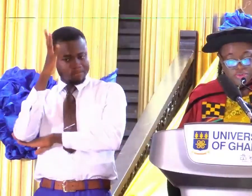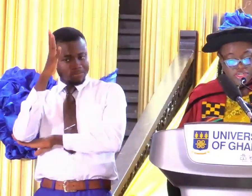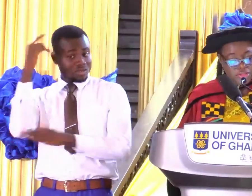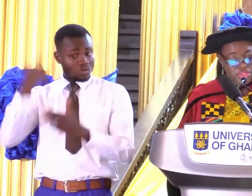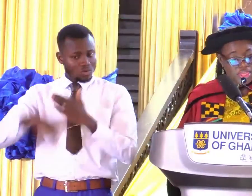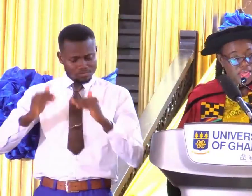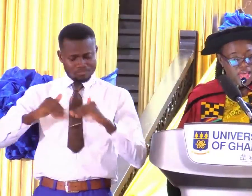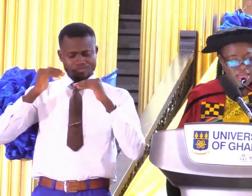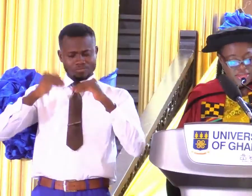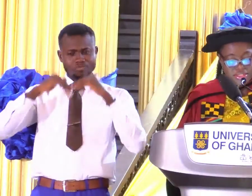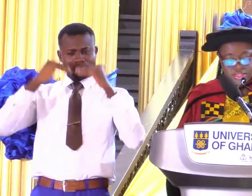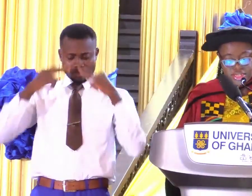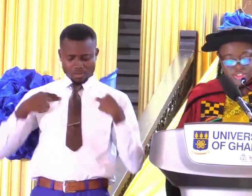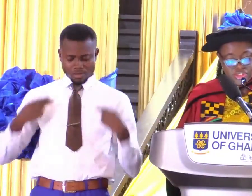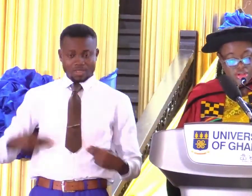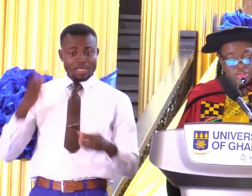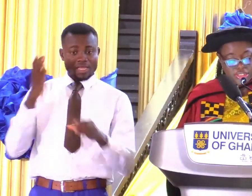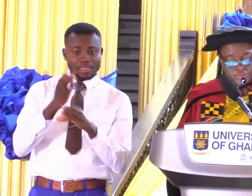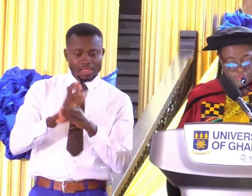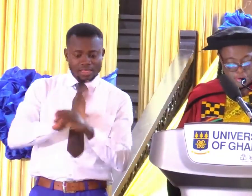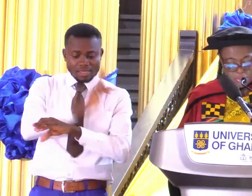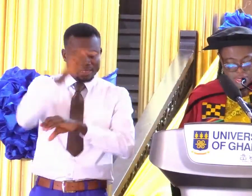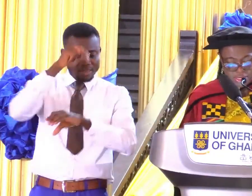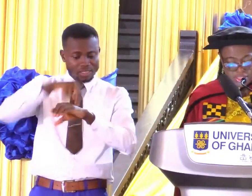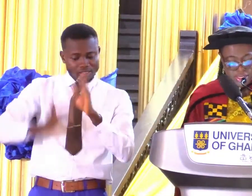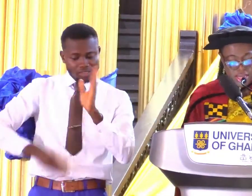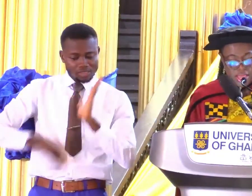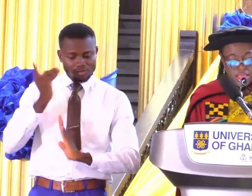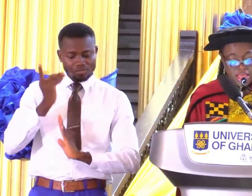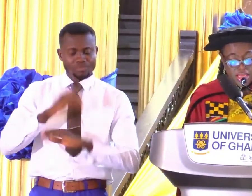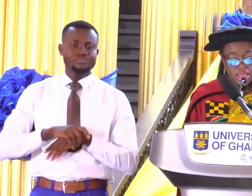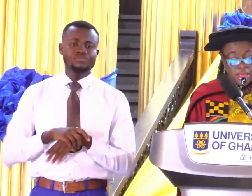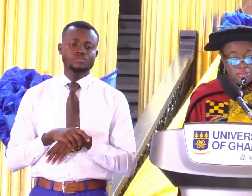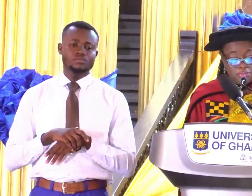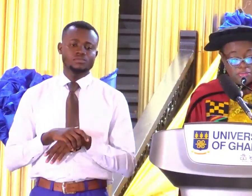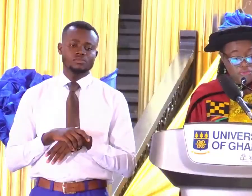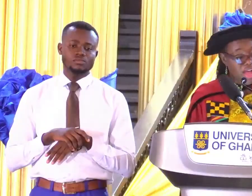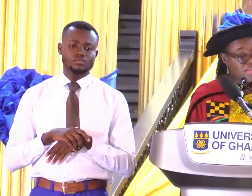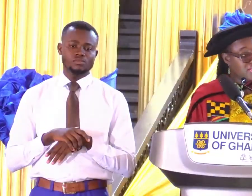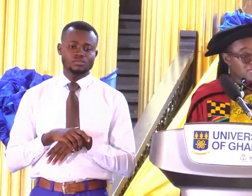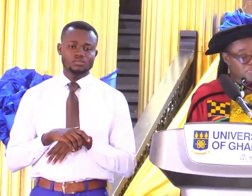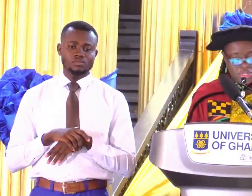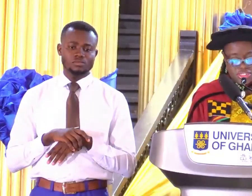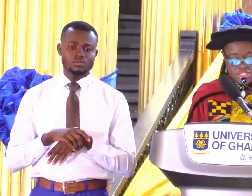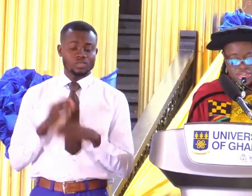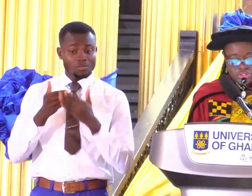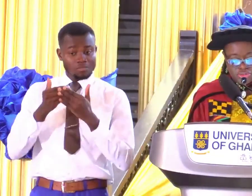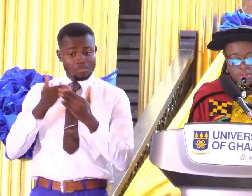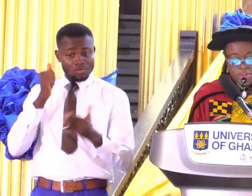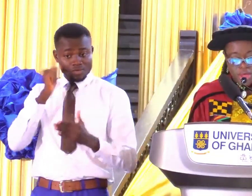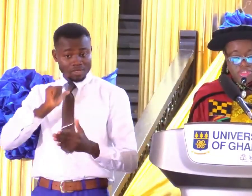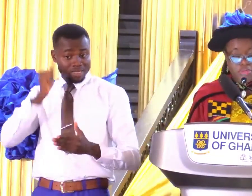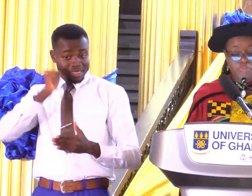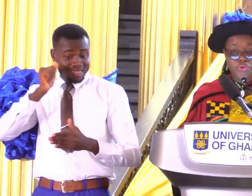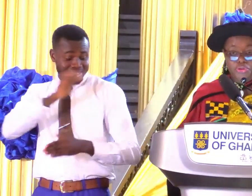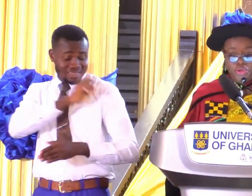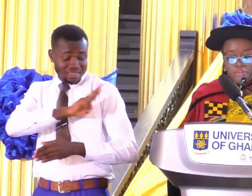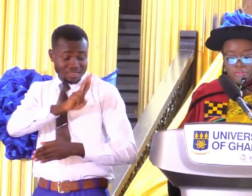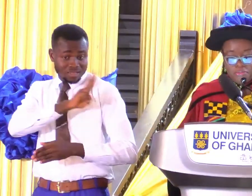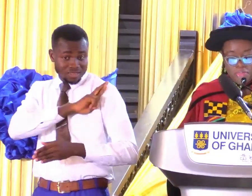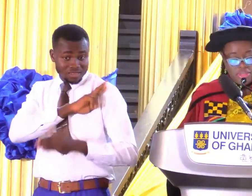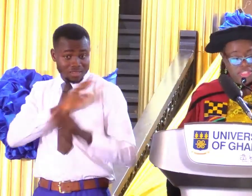improved healthcare and national development. Before our distinguished lecturer mounts the